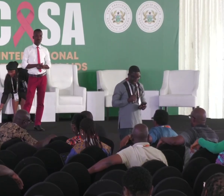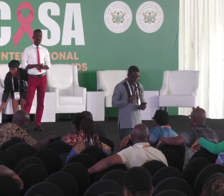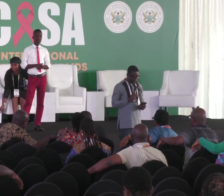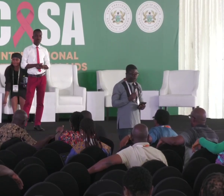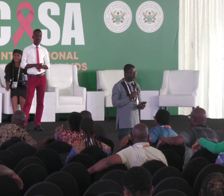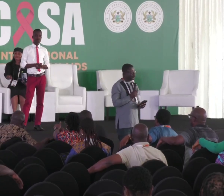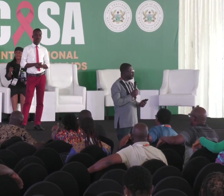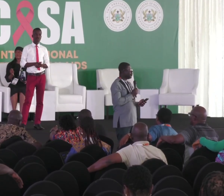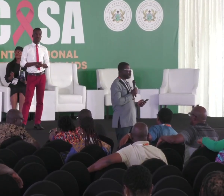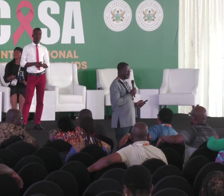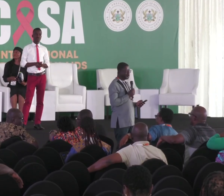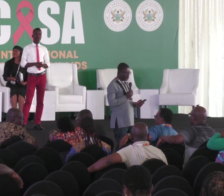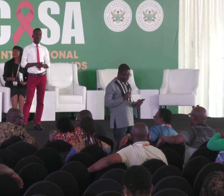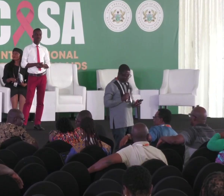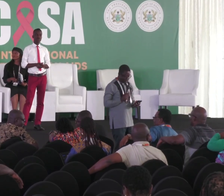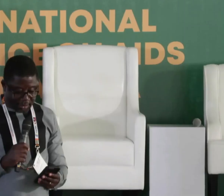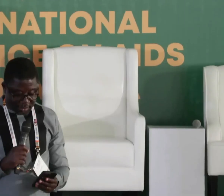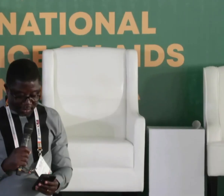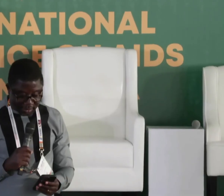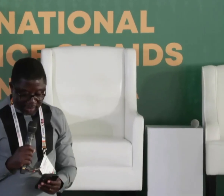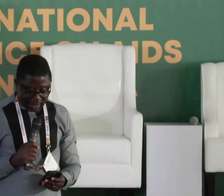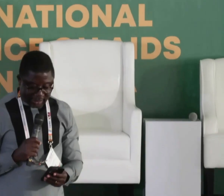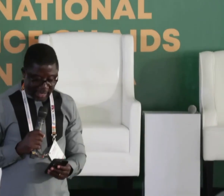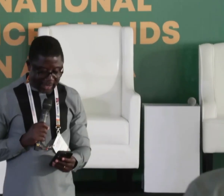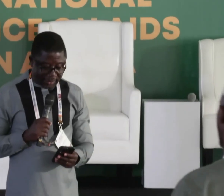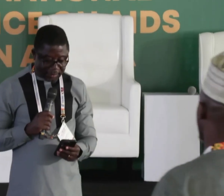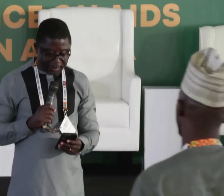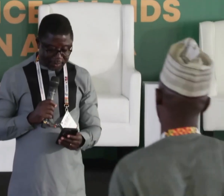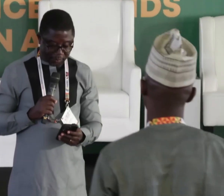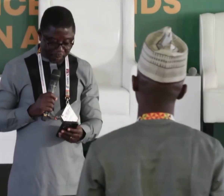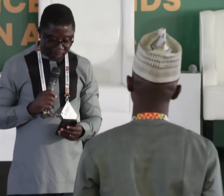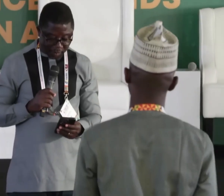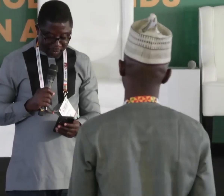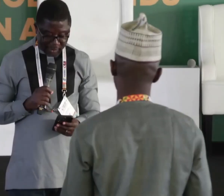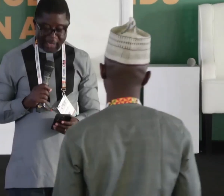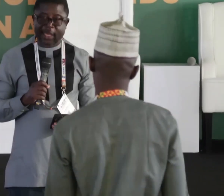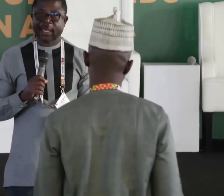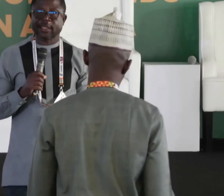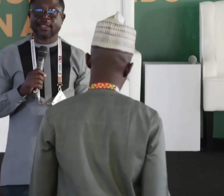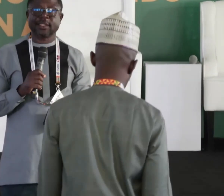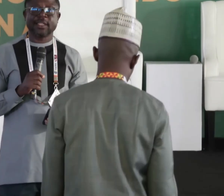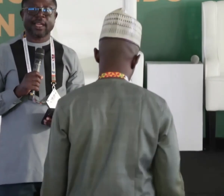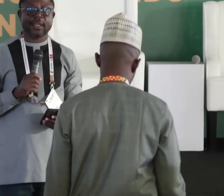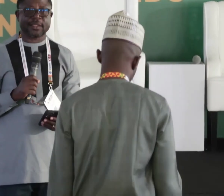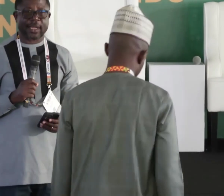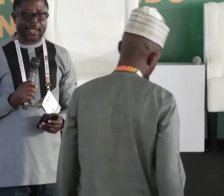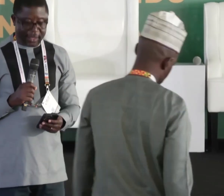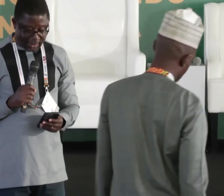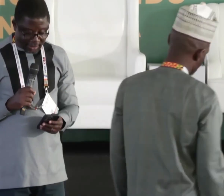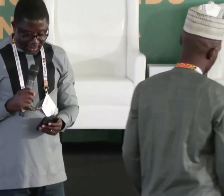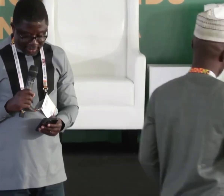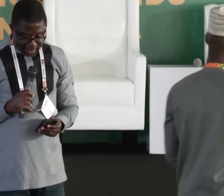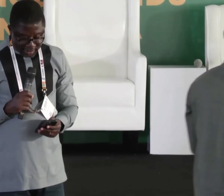Dr. Abdulmuminu Isah. He's a senior lecturer,